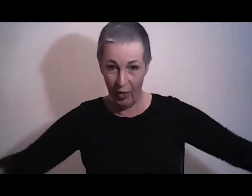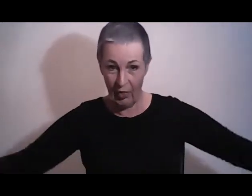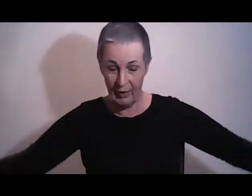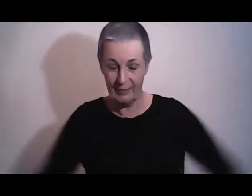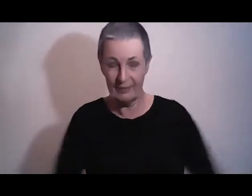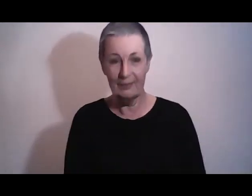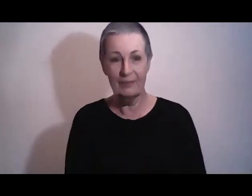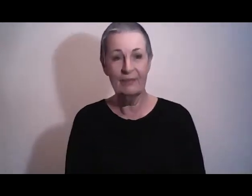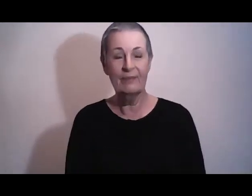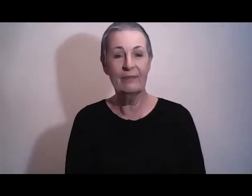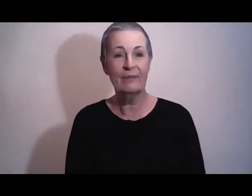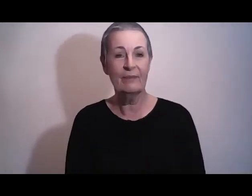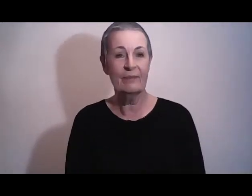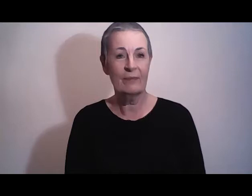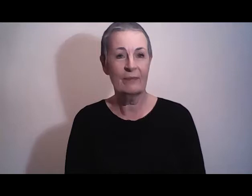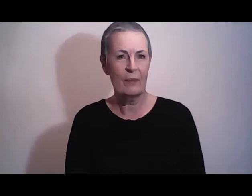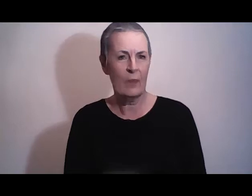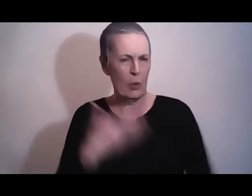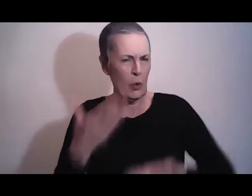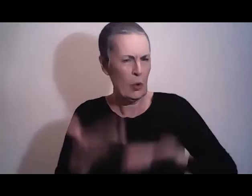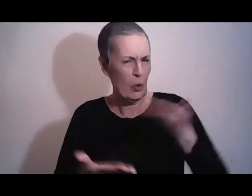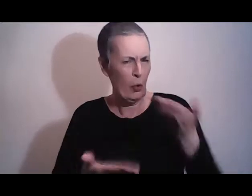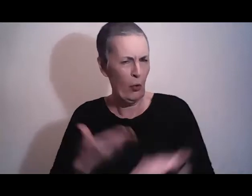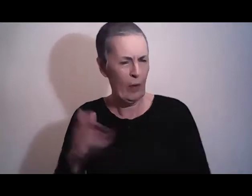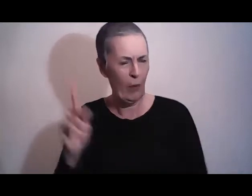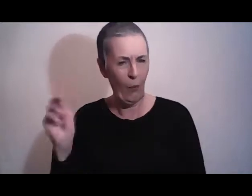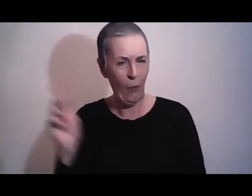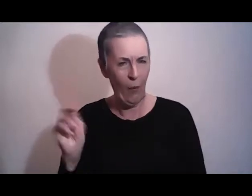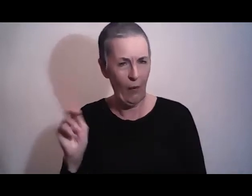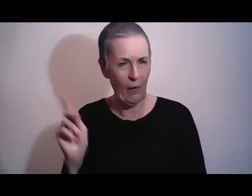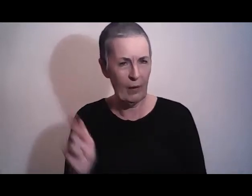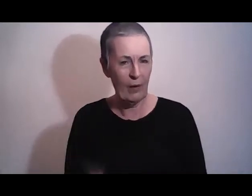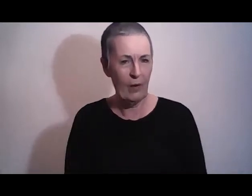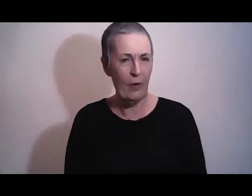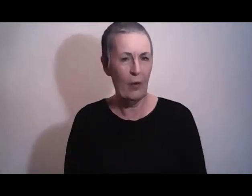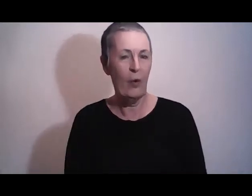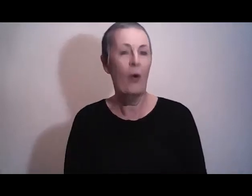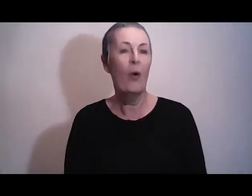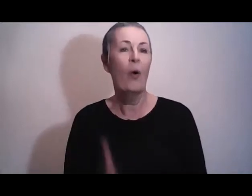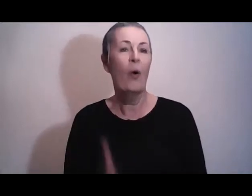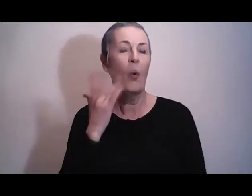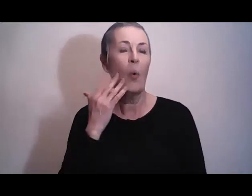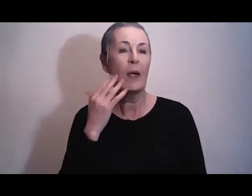And the legend goes that when a Qigong master died